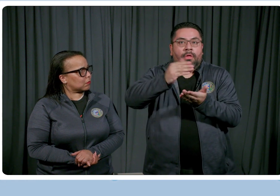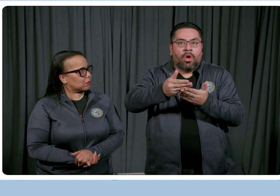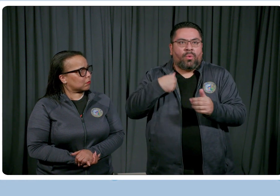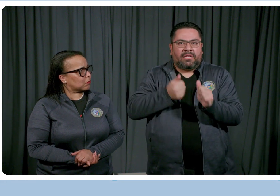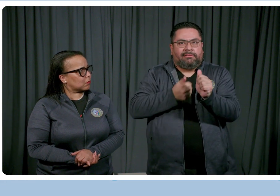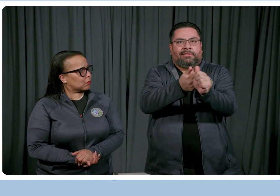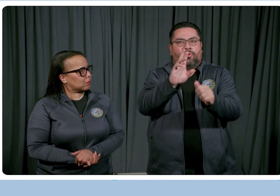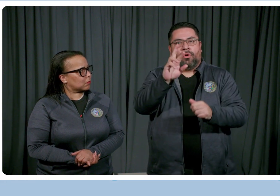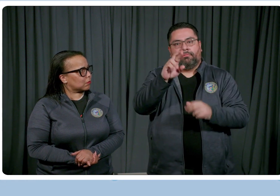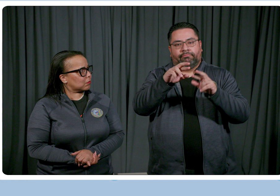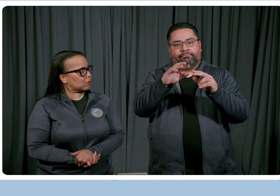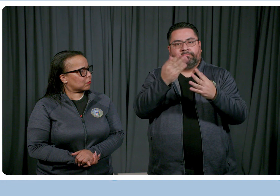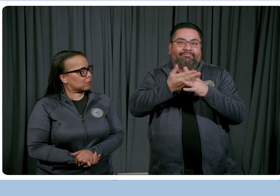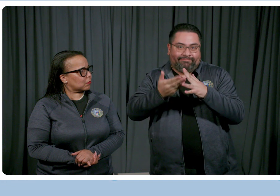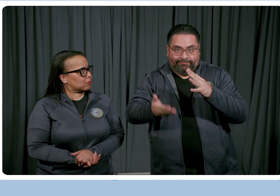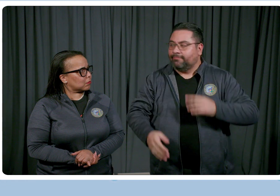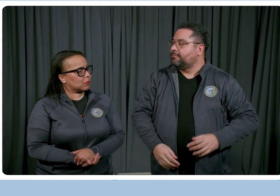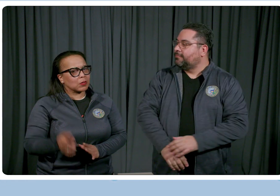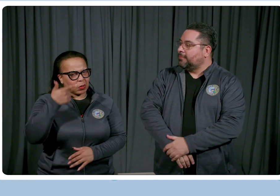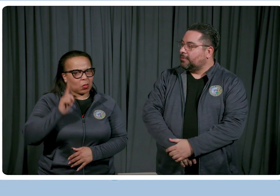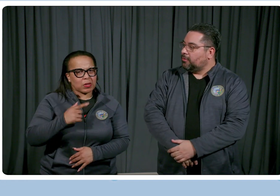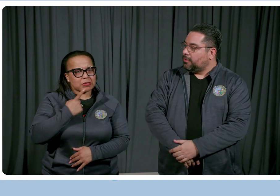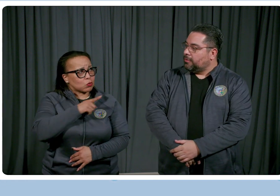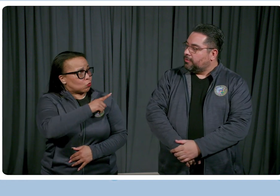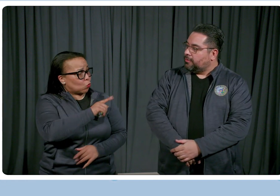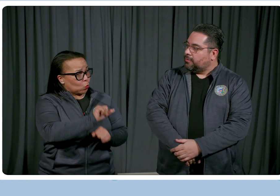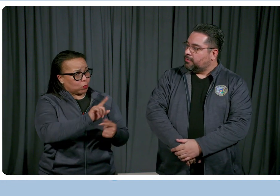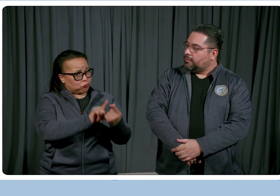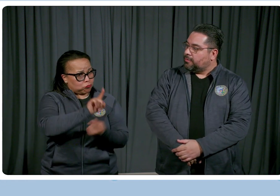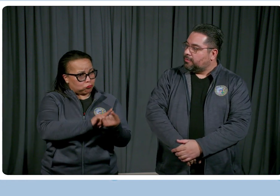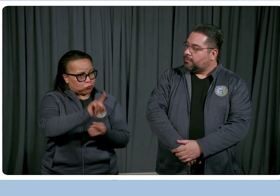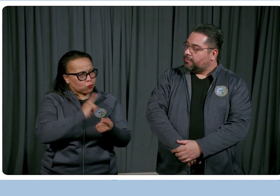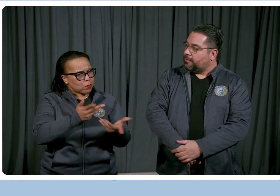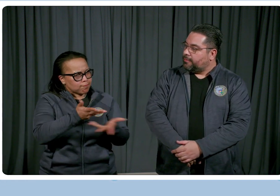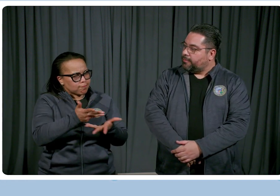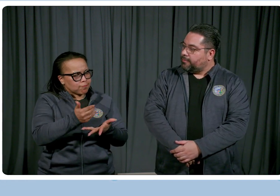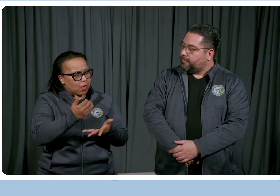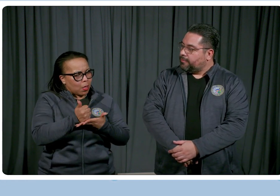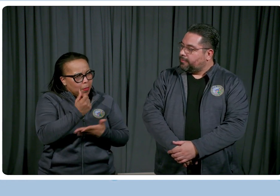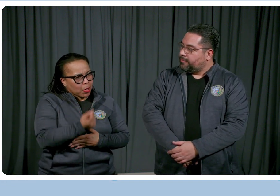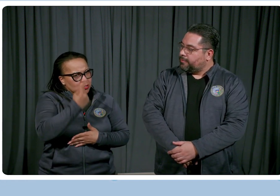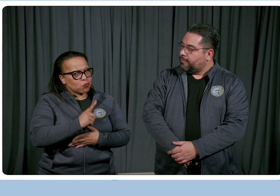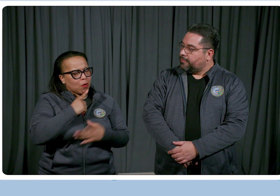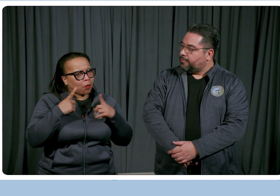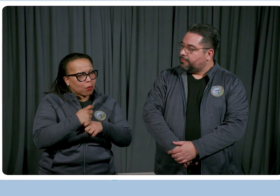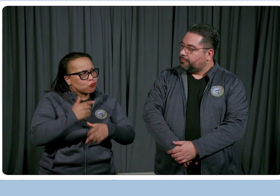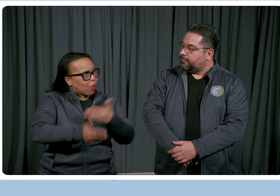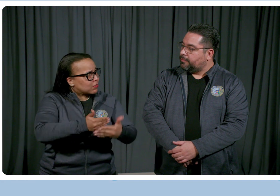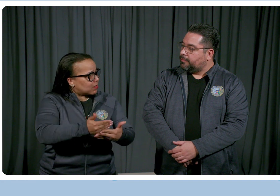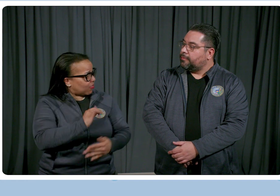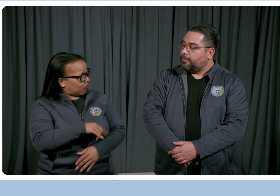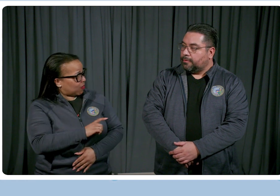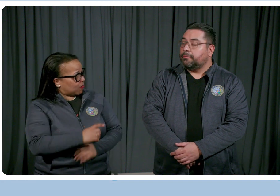And so, Jocelyn, it sounds like you really work one-on-one with people to help them understand this complicated process. I work